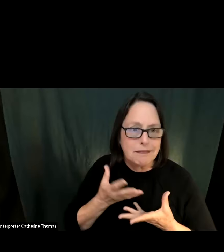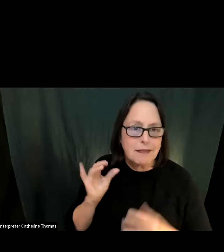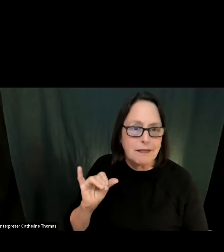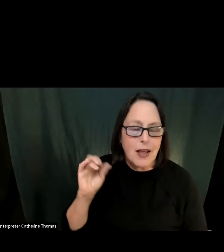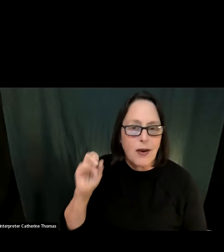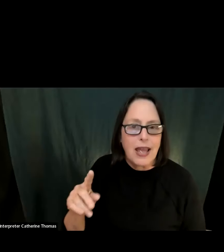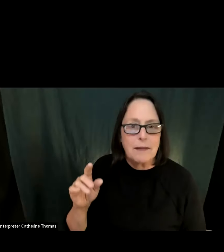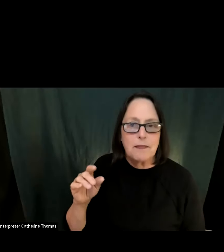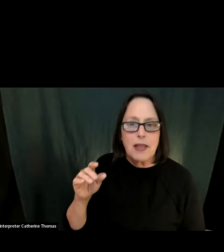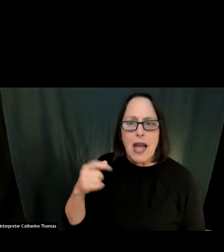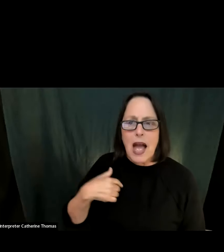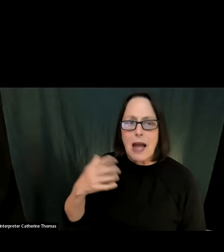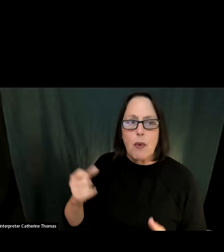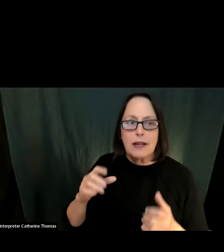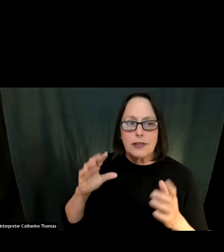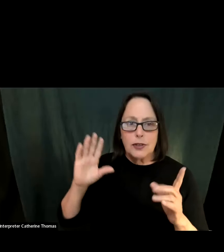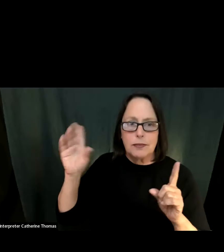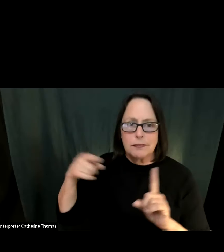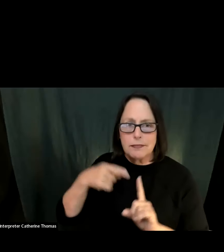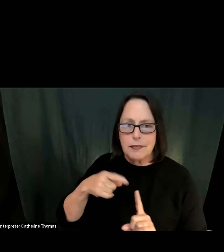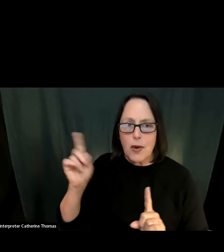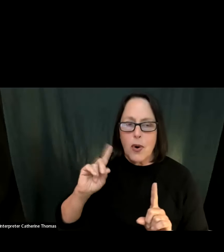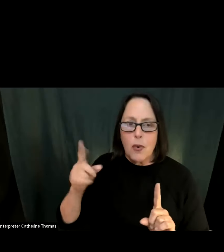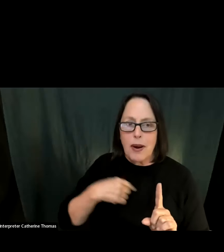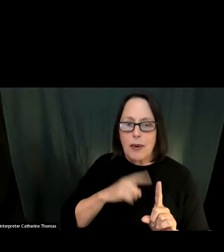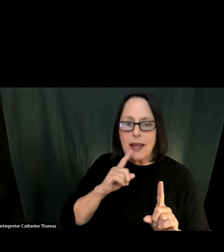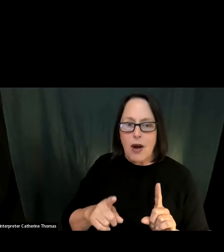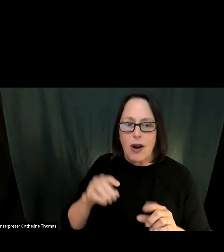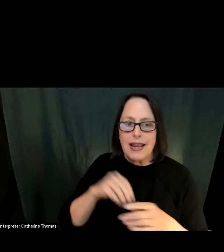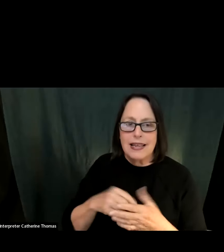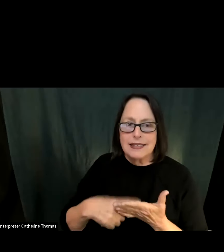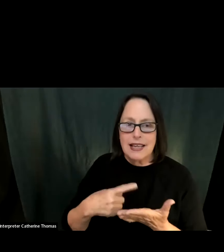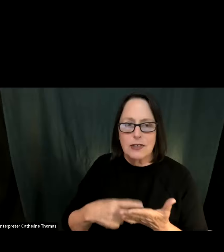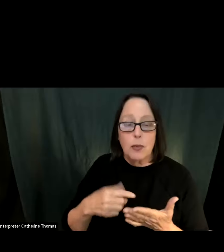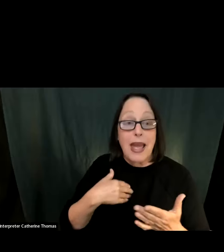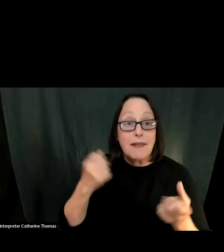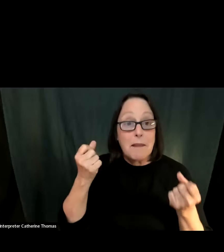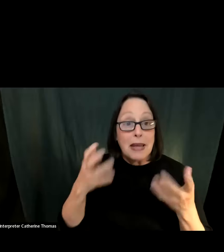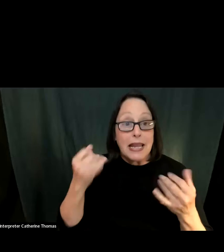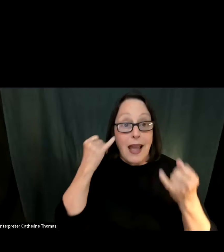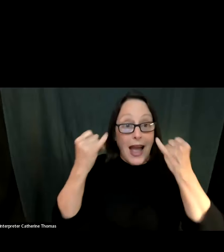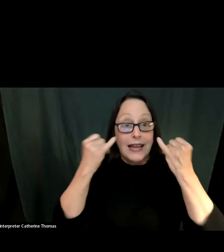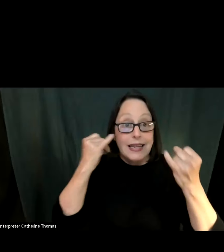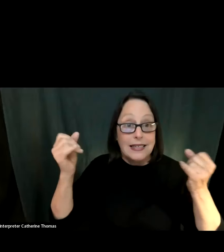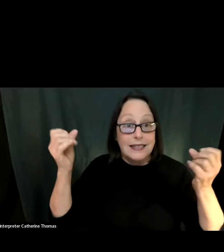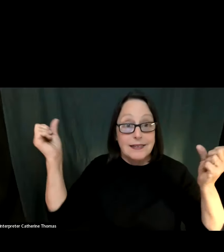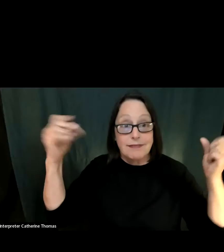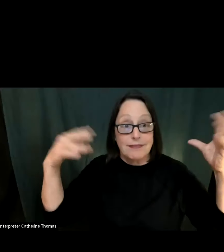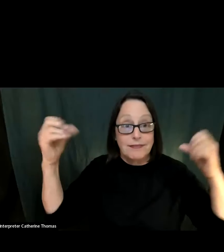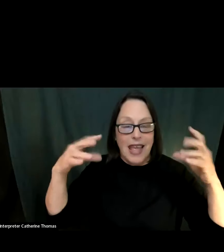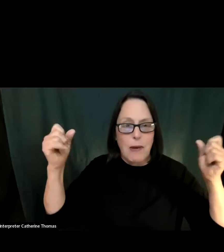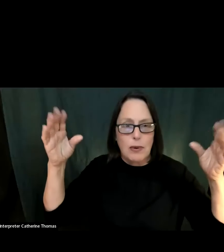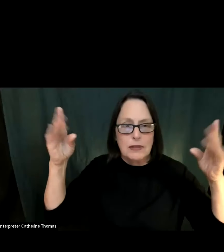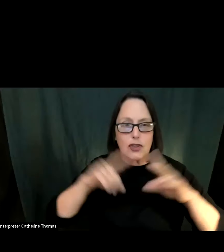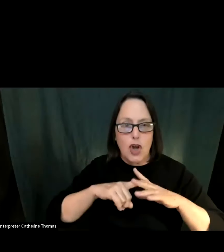this discussion, because I definitely feel like we still may be at the top of the funnel where there are a lot of ideas out on the table and we're starting to narrow